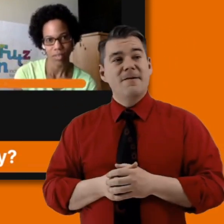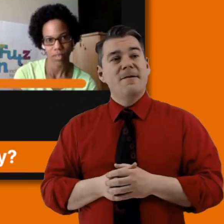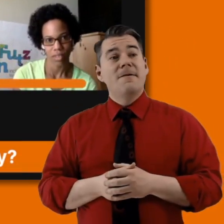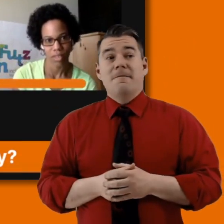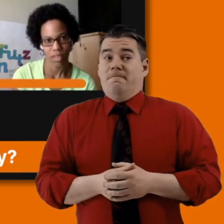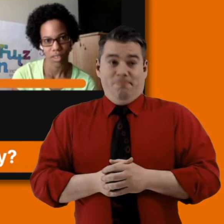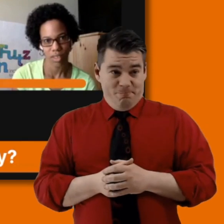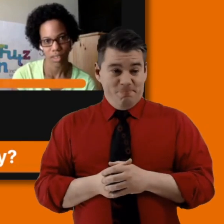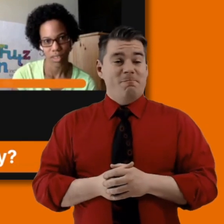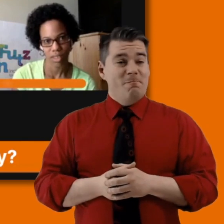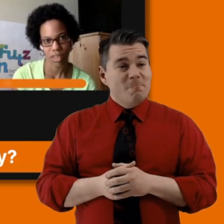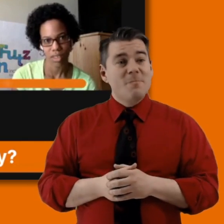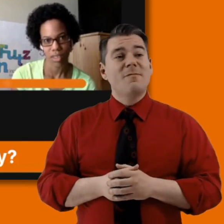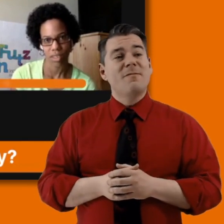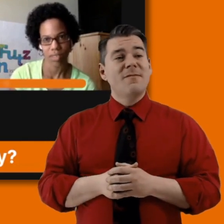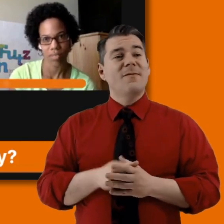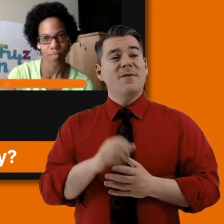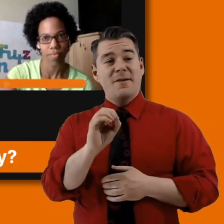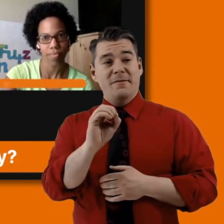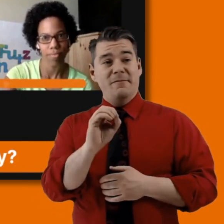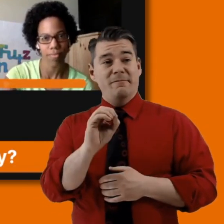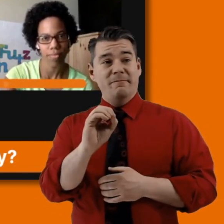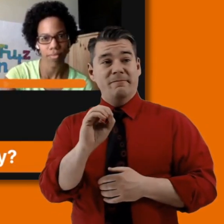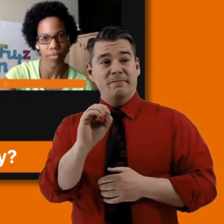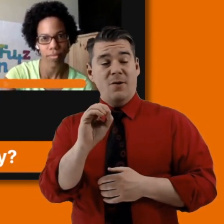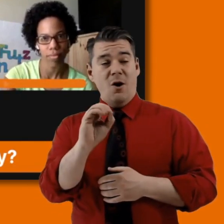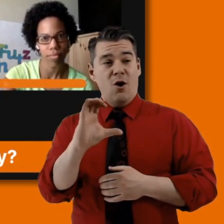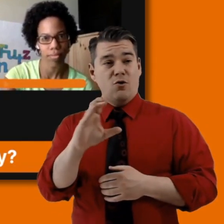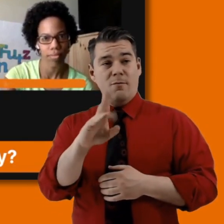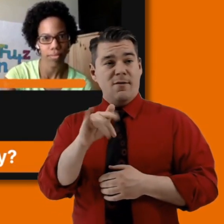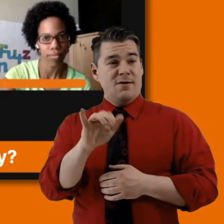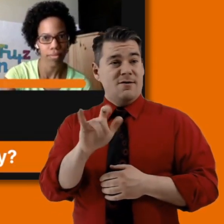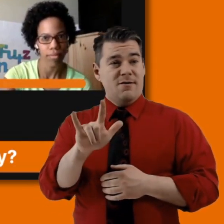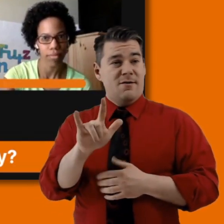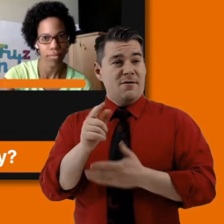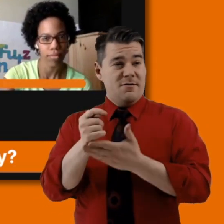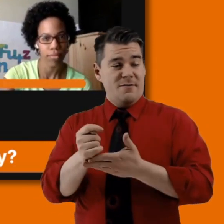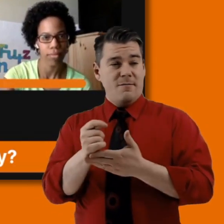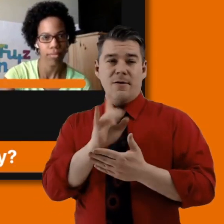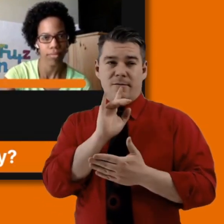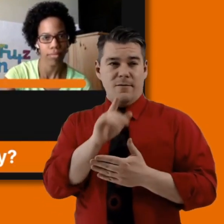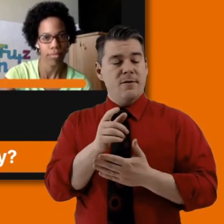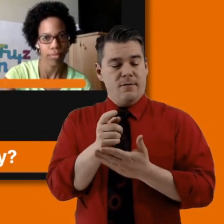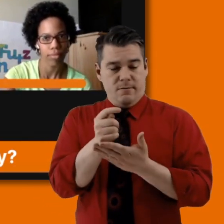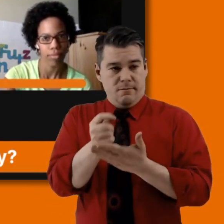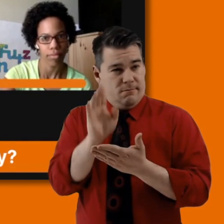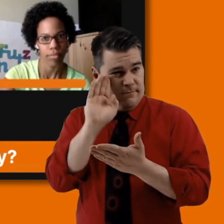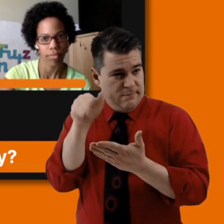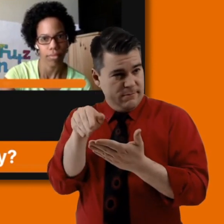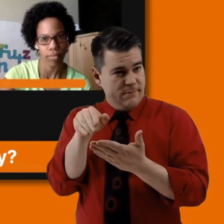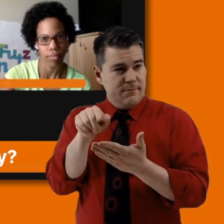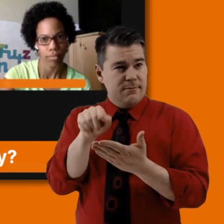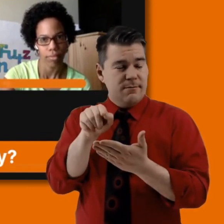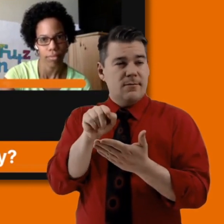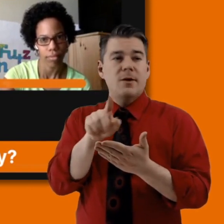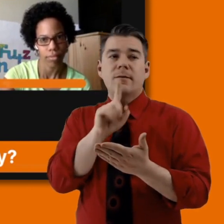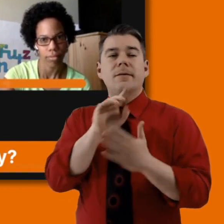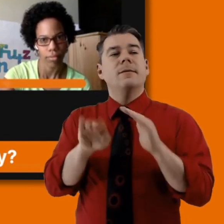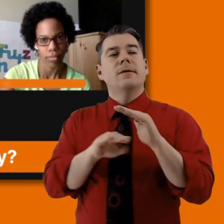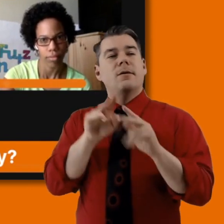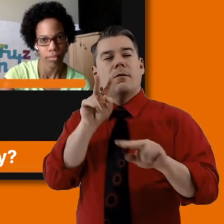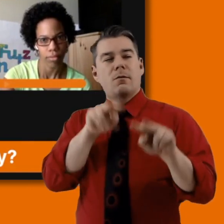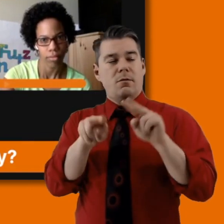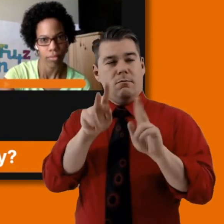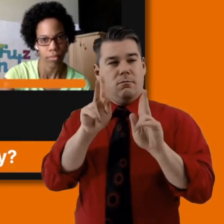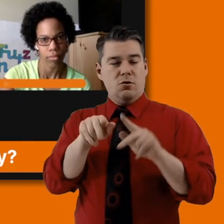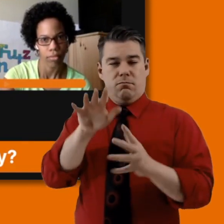Yeah, so occupational therapy it's a therapeutic discipline, and it's basically looking at someone